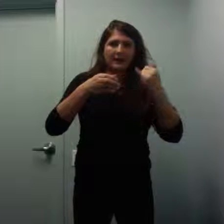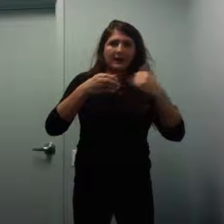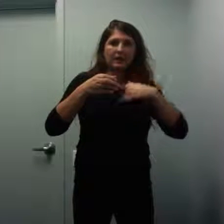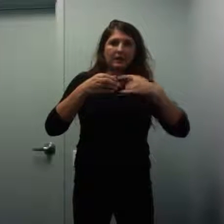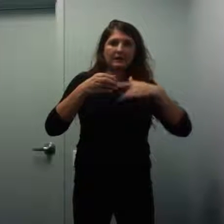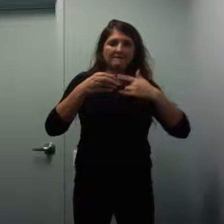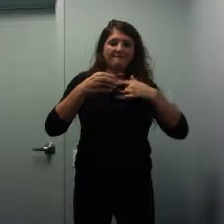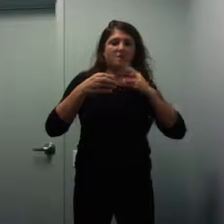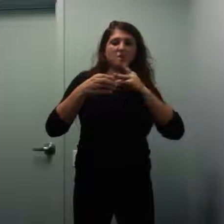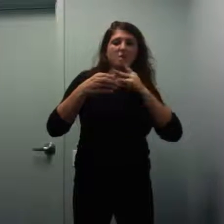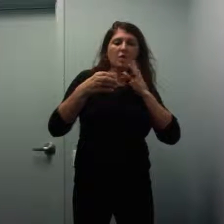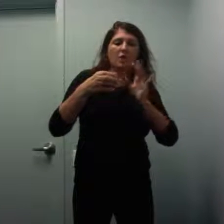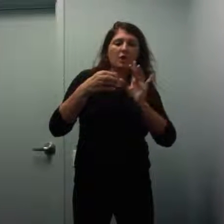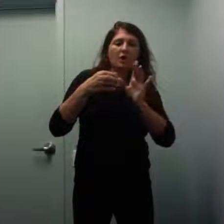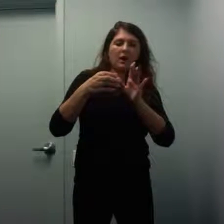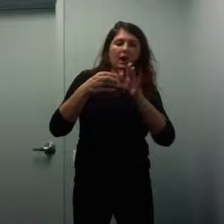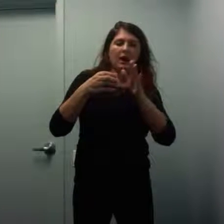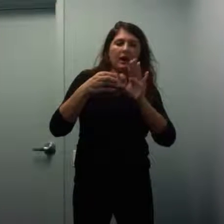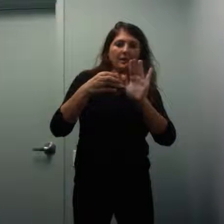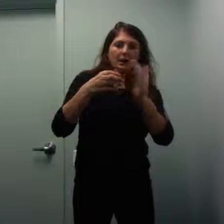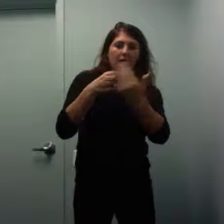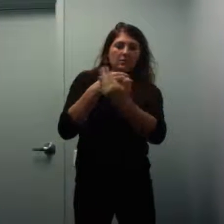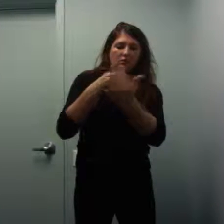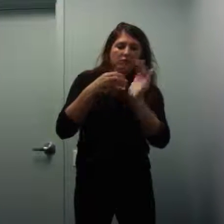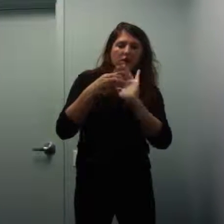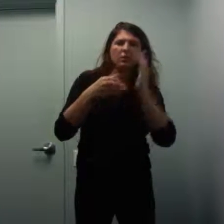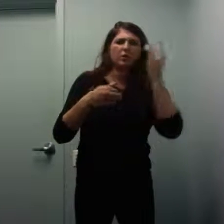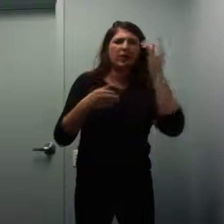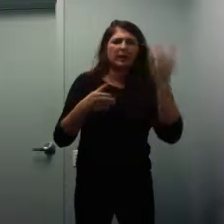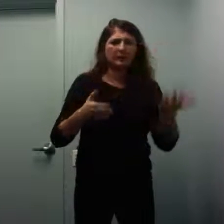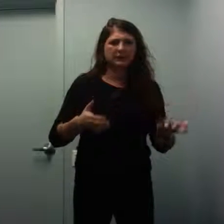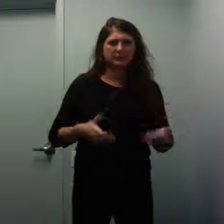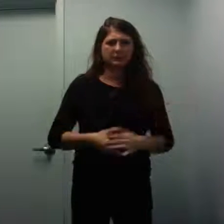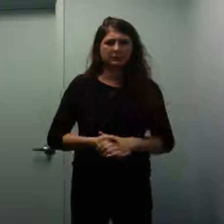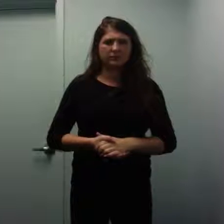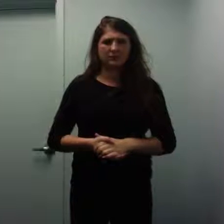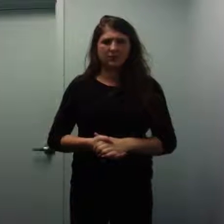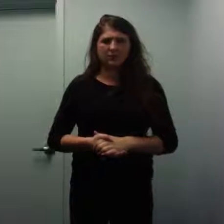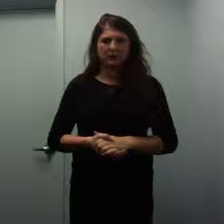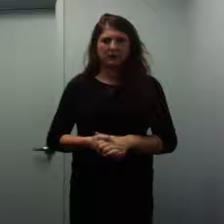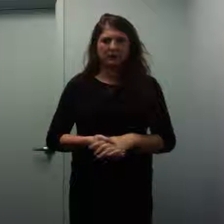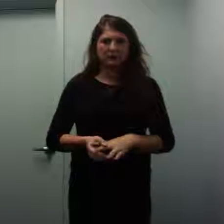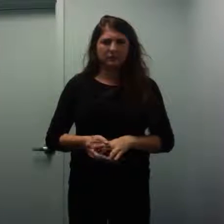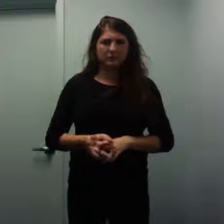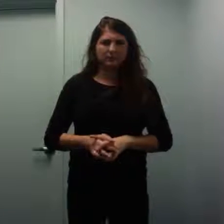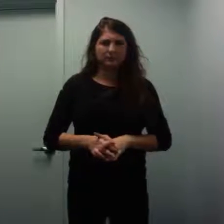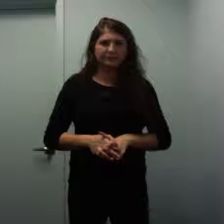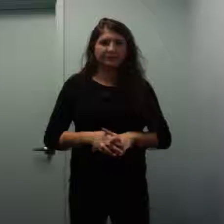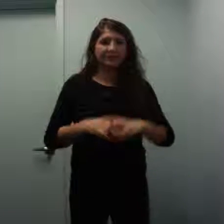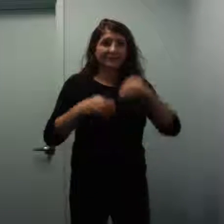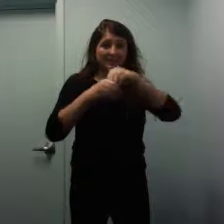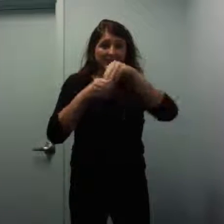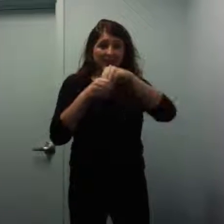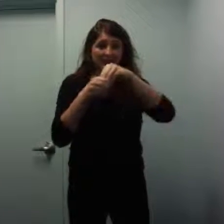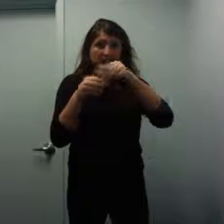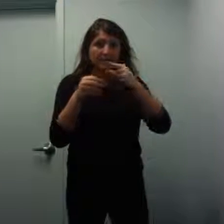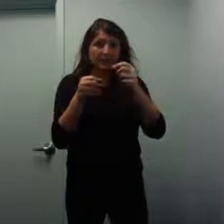of it. Why does this have water on the outside of the Pepsi? It's like cooler on the inside and warmer on the